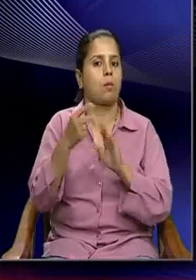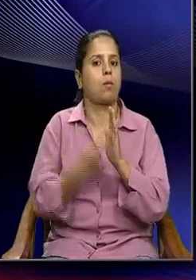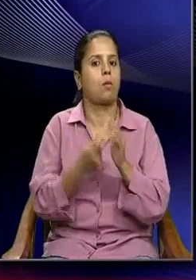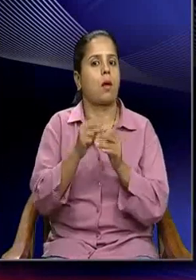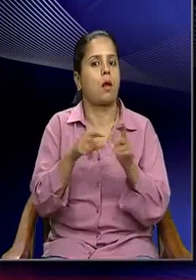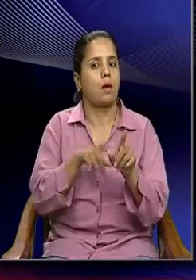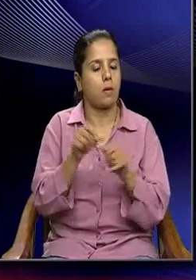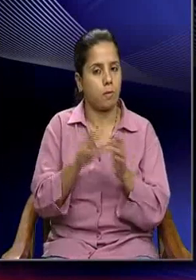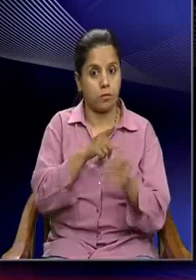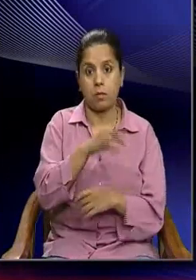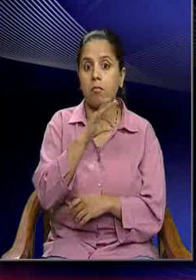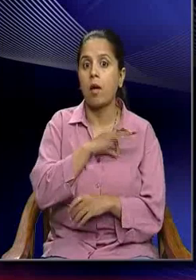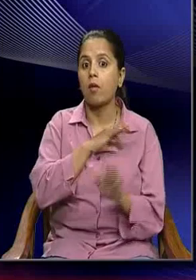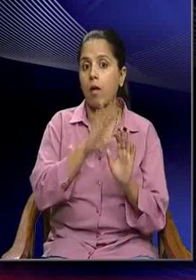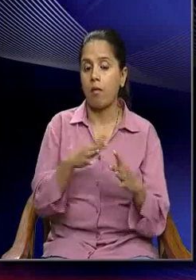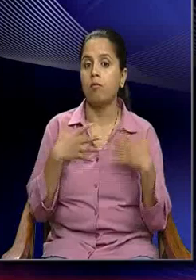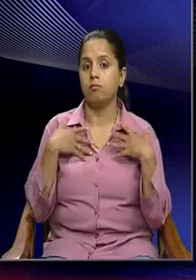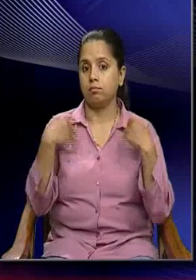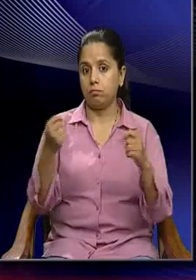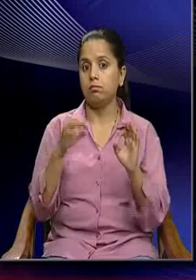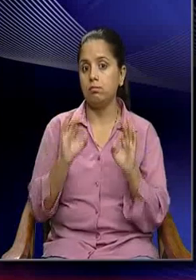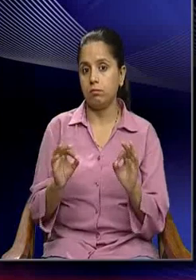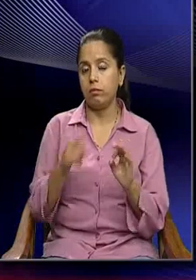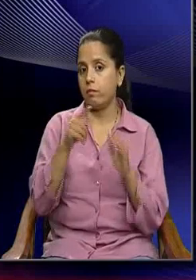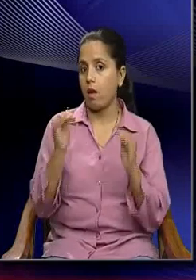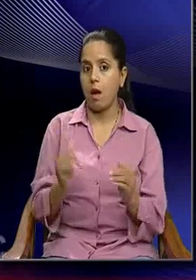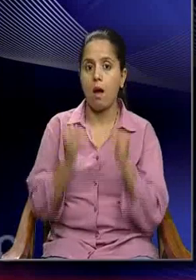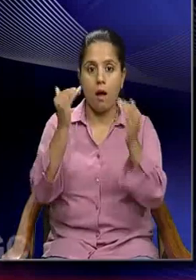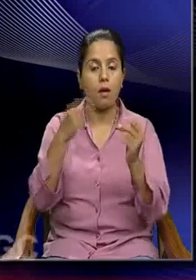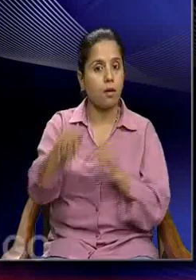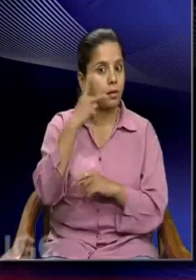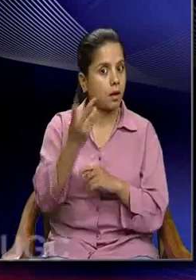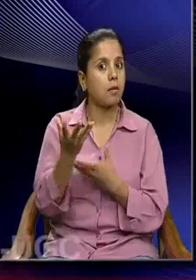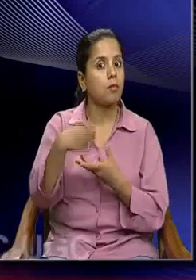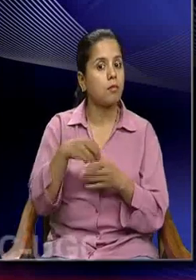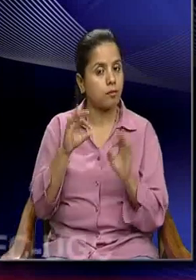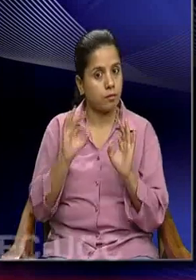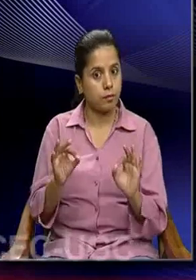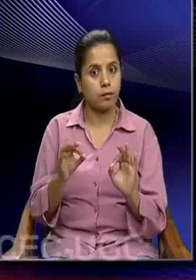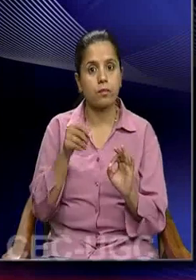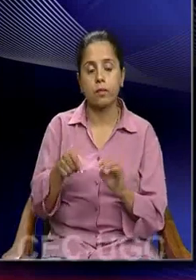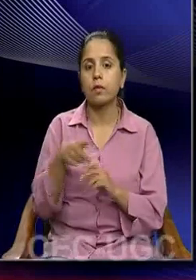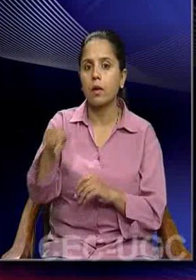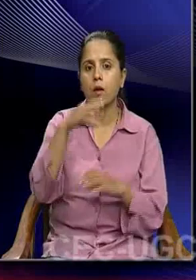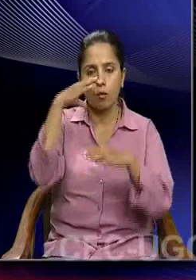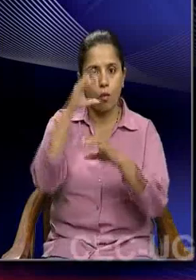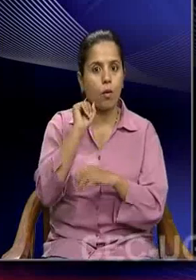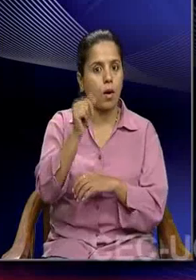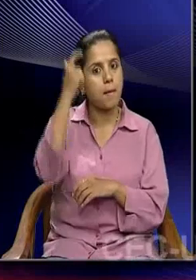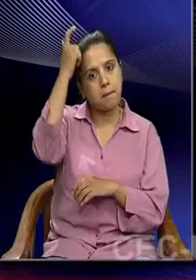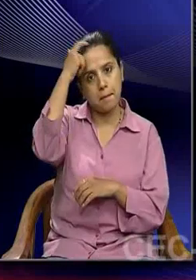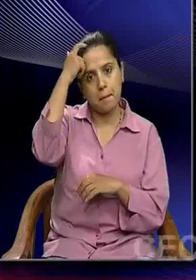It is beneficial to health and is highly conducive to the concentration of the